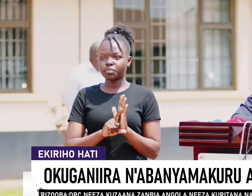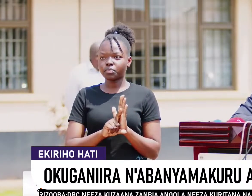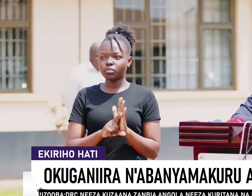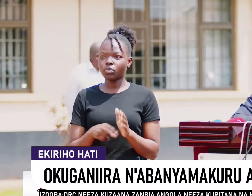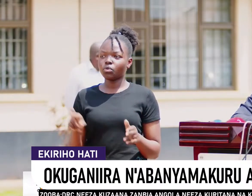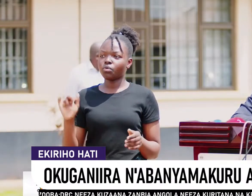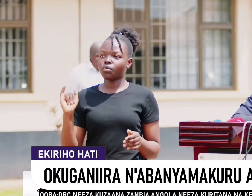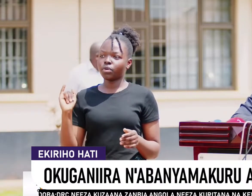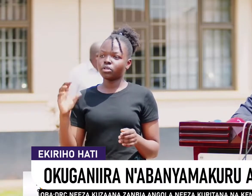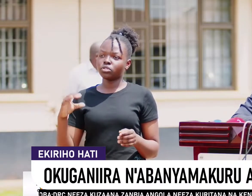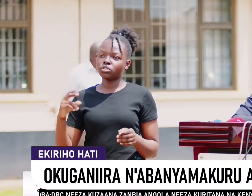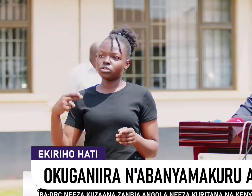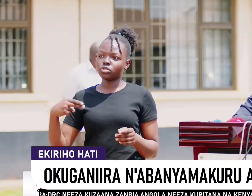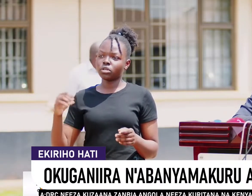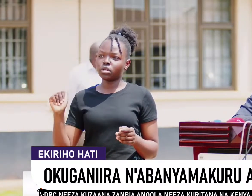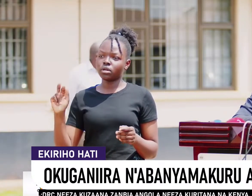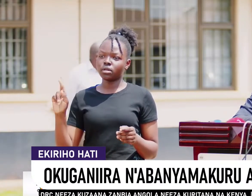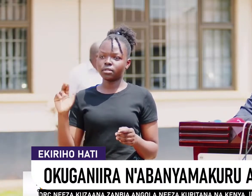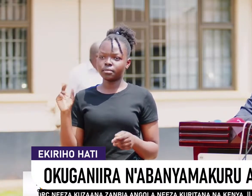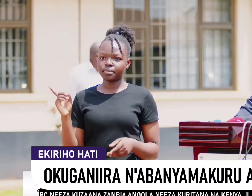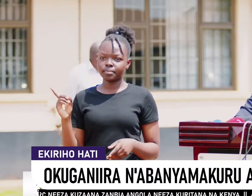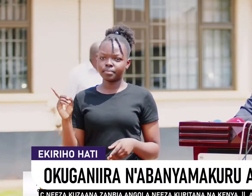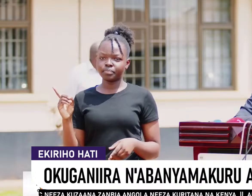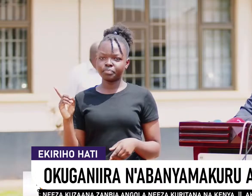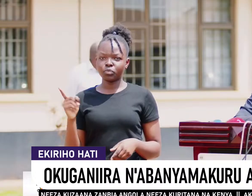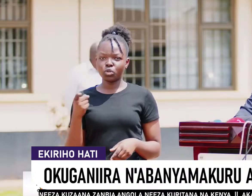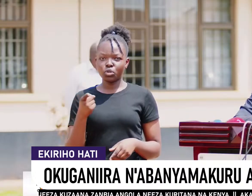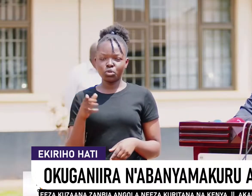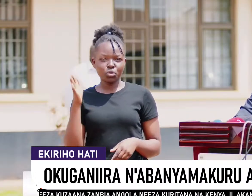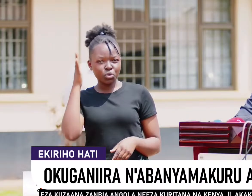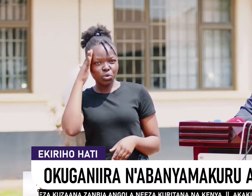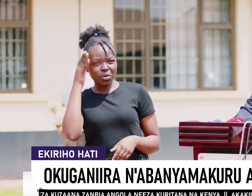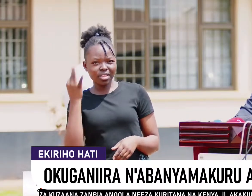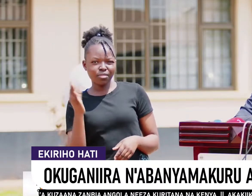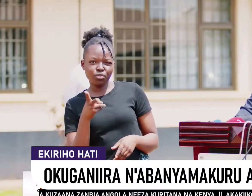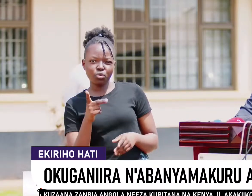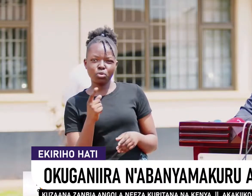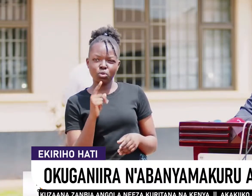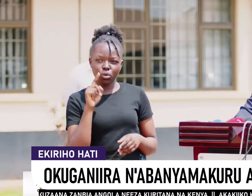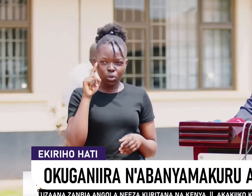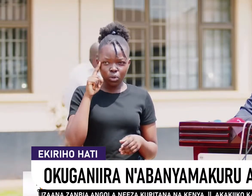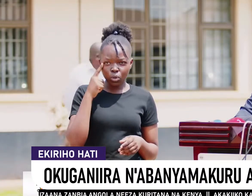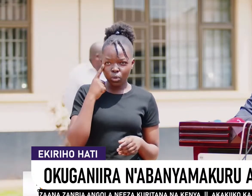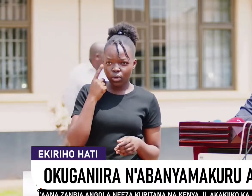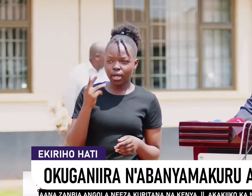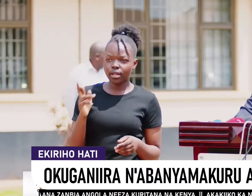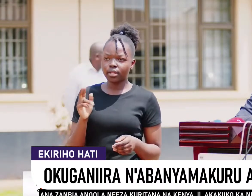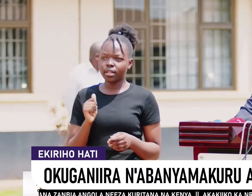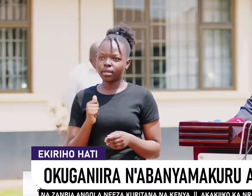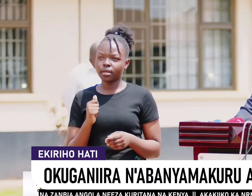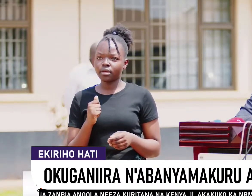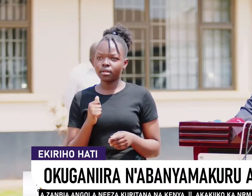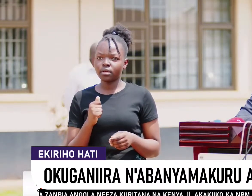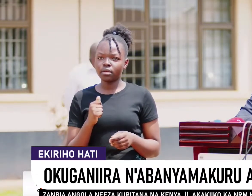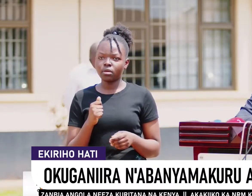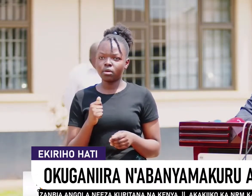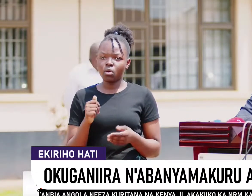Richard, you know, if you look at the original